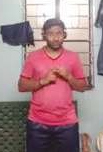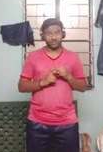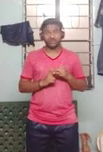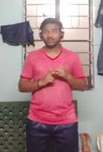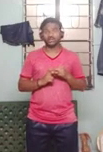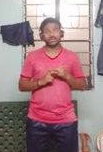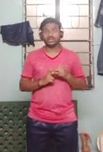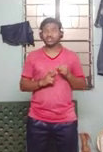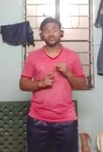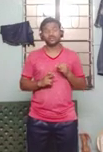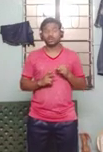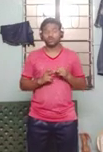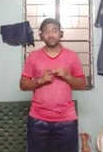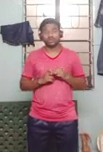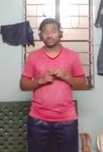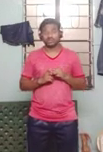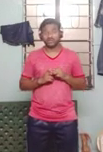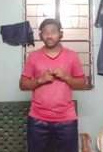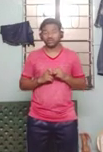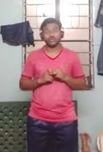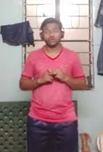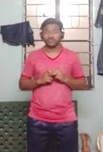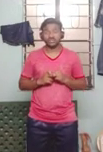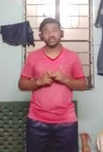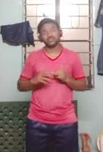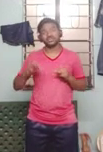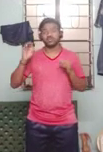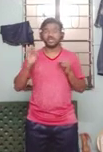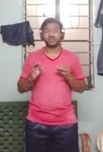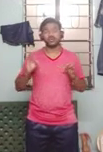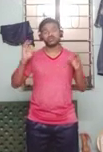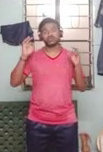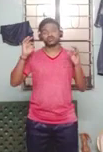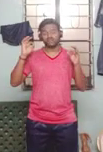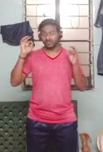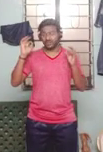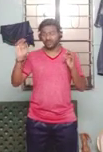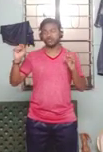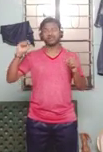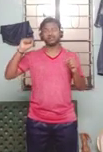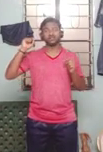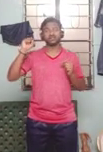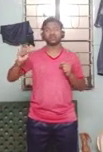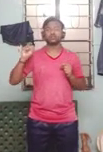only. Otherwise it will not gonna destroy your object. It will remain on that particular memory